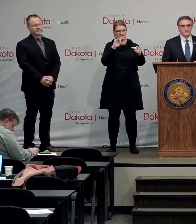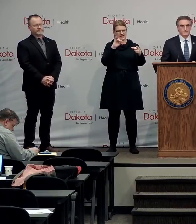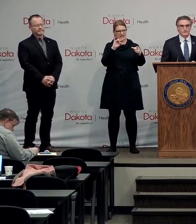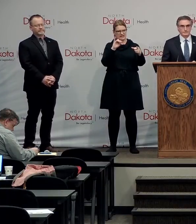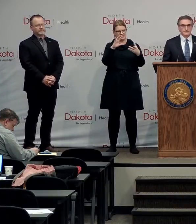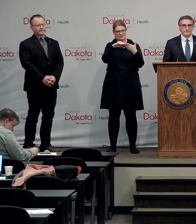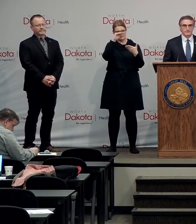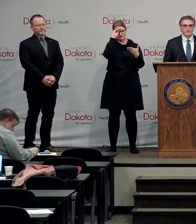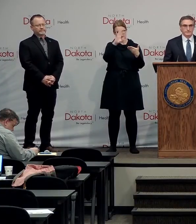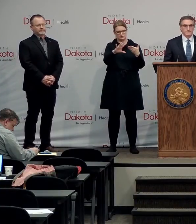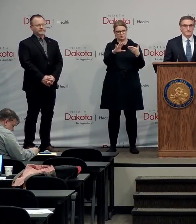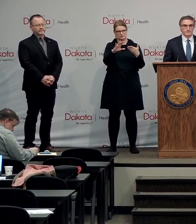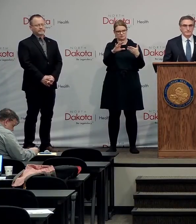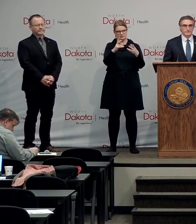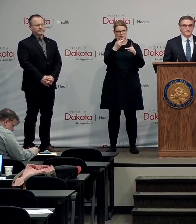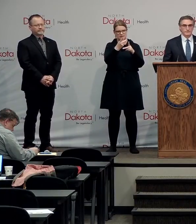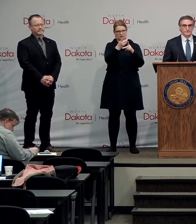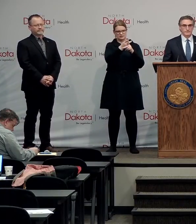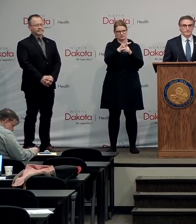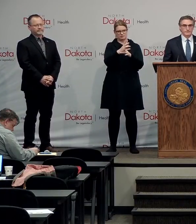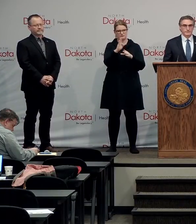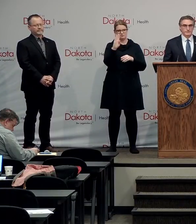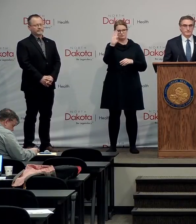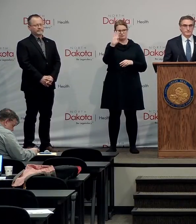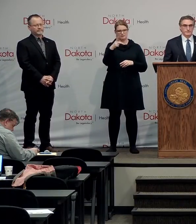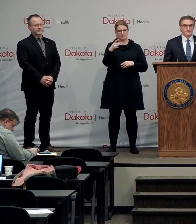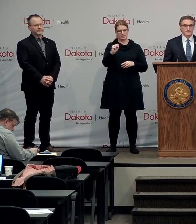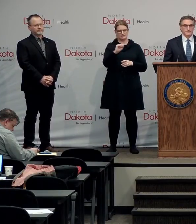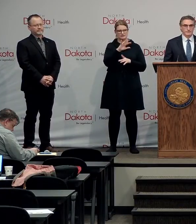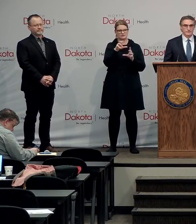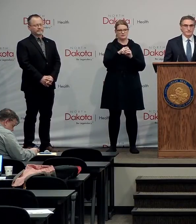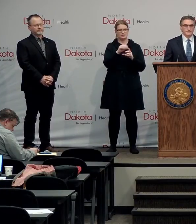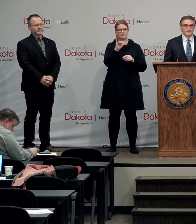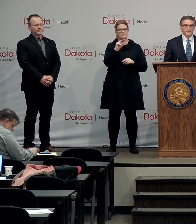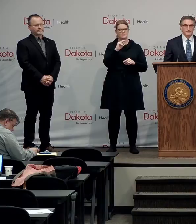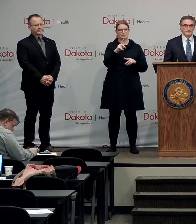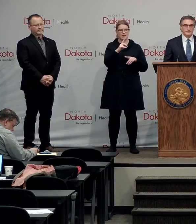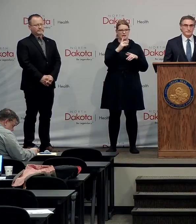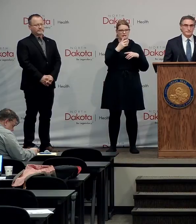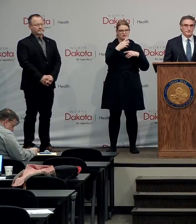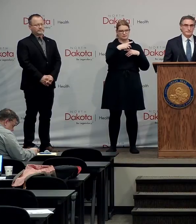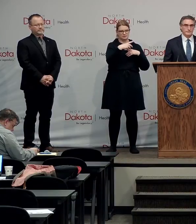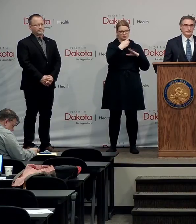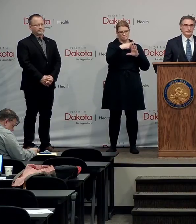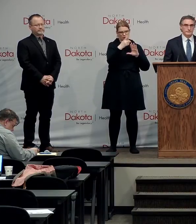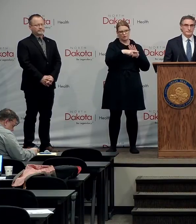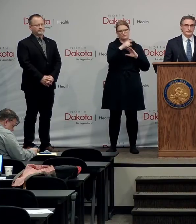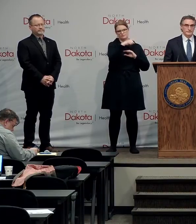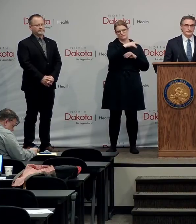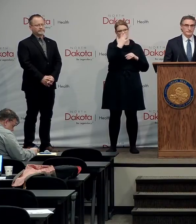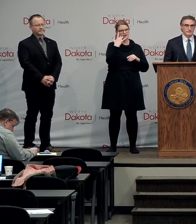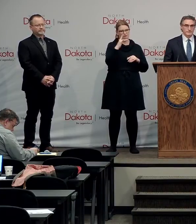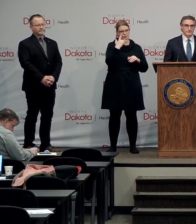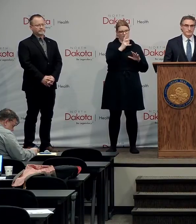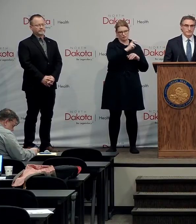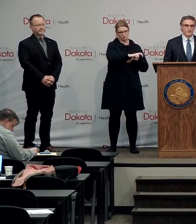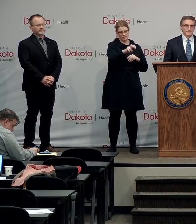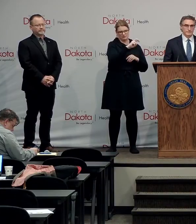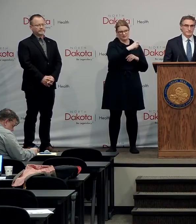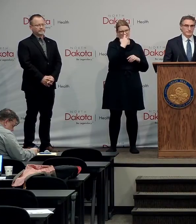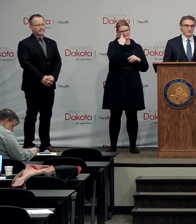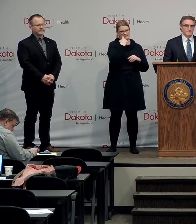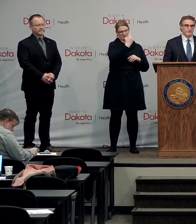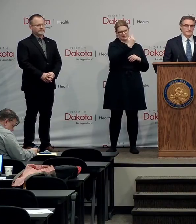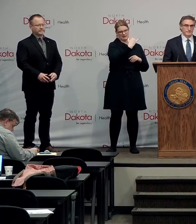or so students and chaperones from Bismarck Public Schools involved with the band program that were down in California for a trip, and real recently